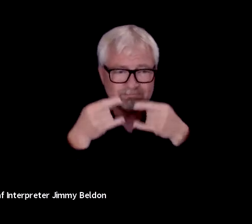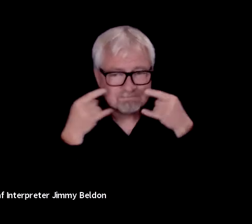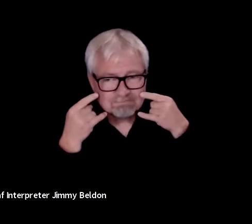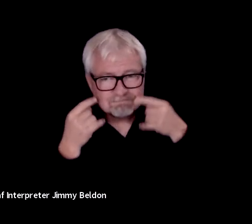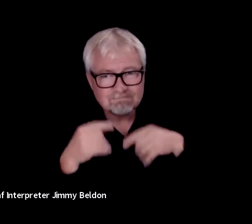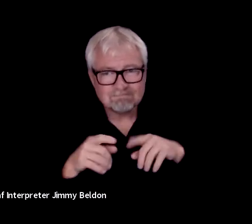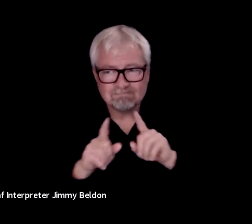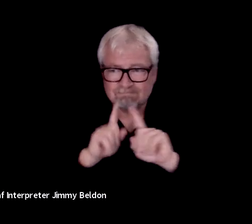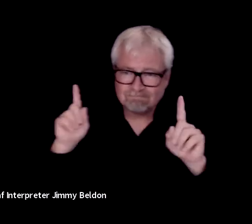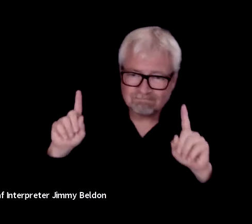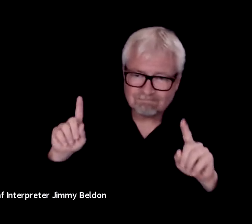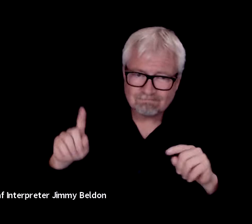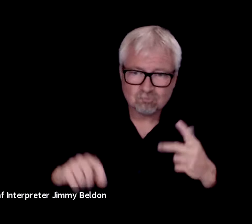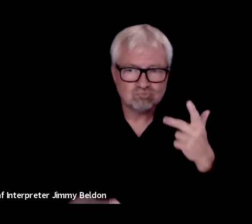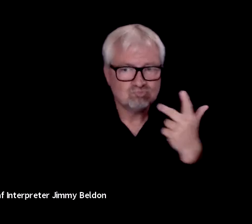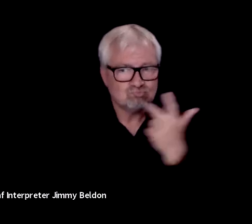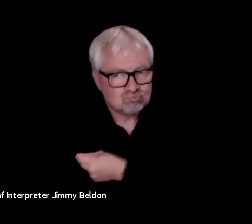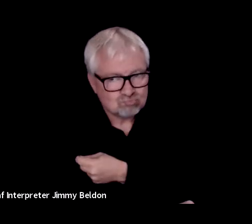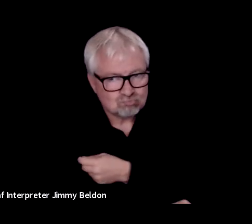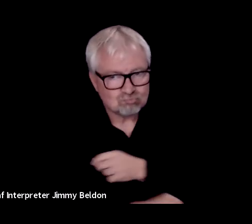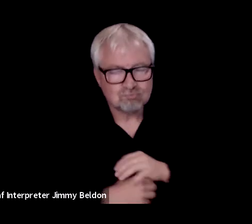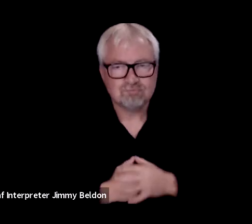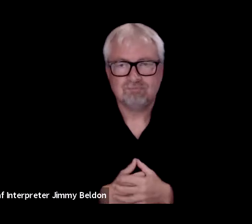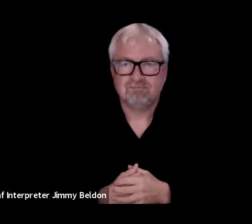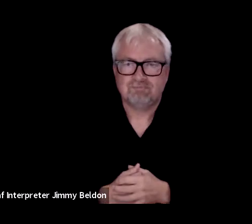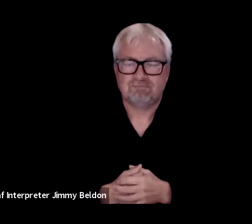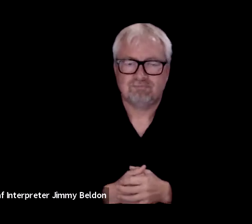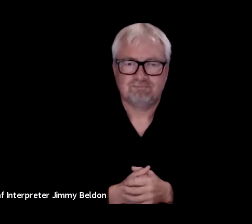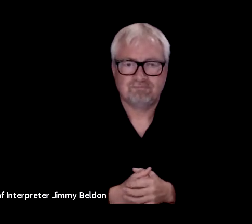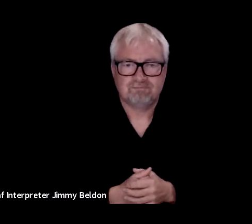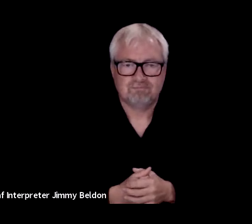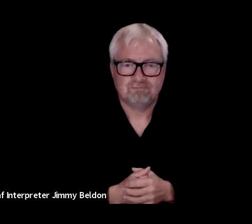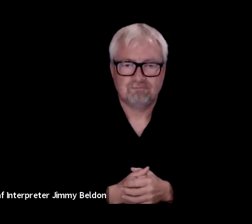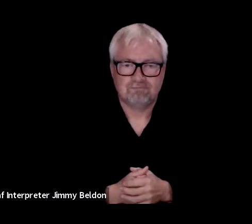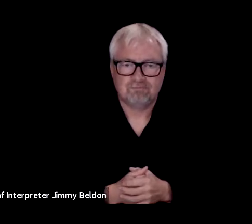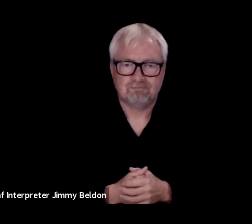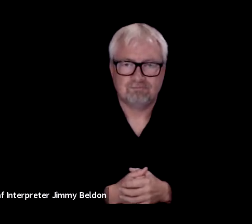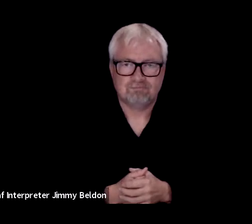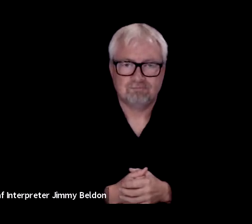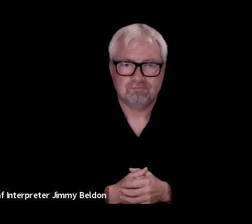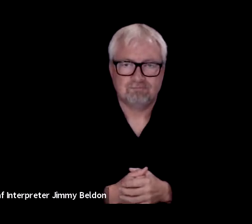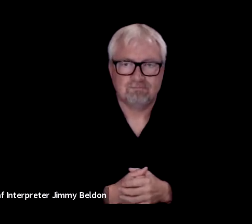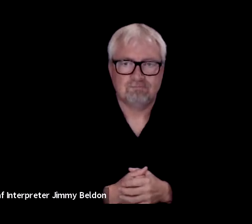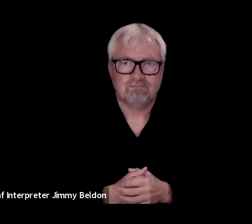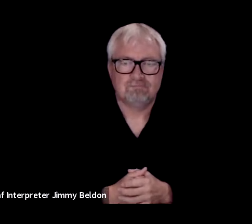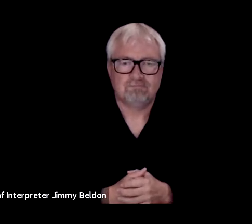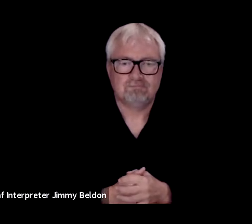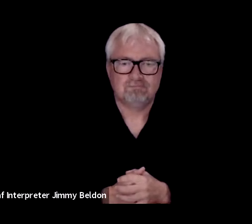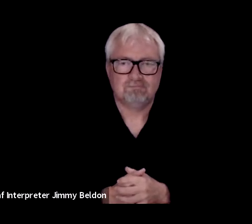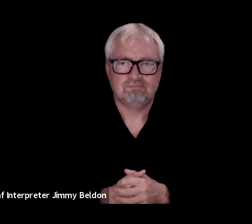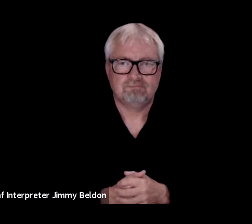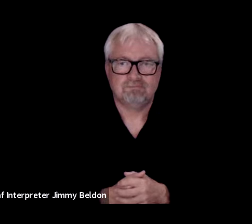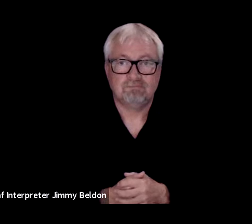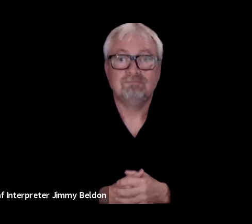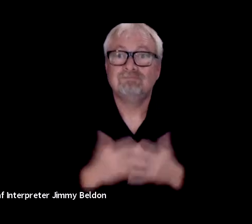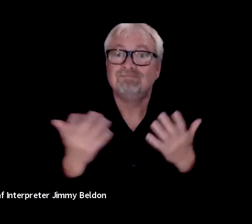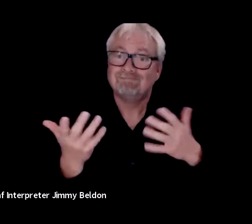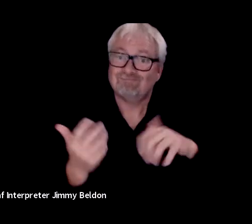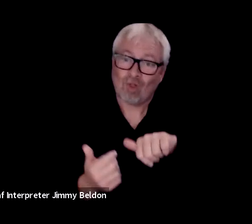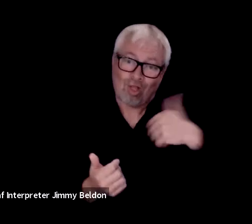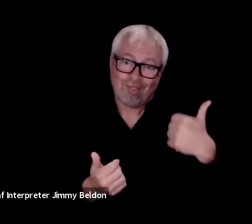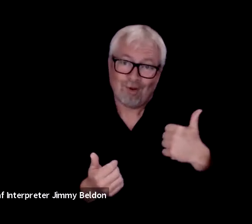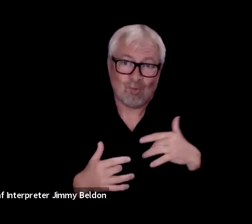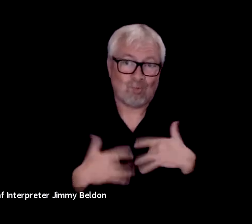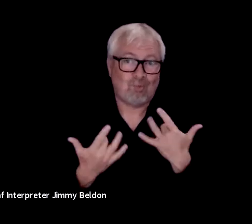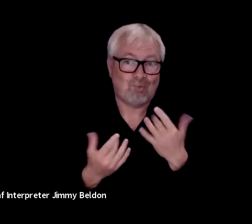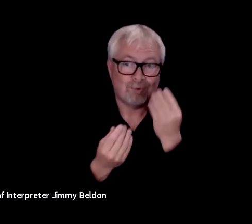across our state. I'd like to share some positive news for today, and that is many of you have